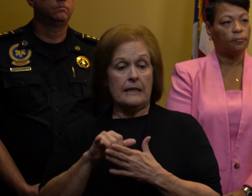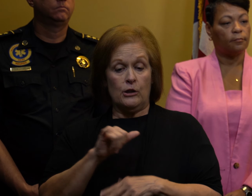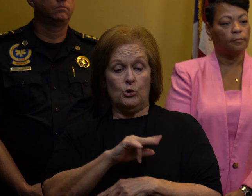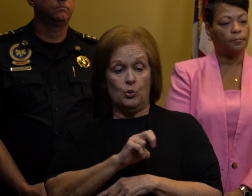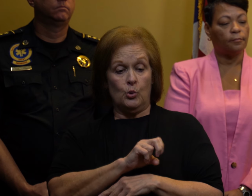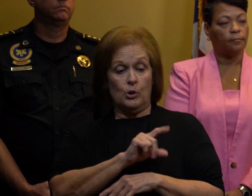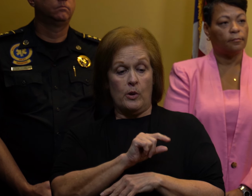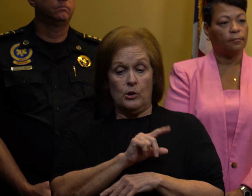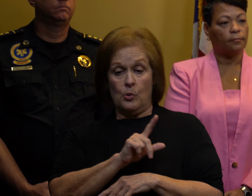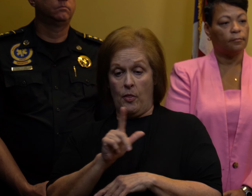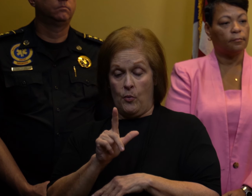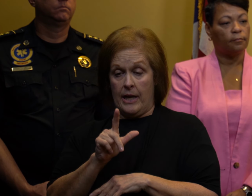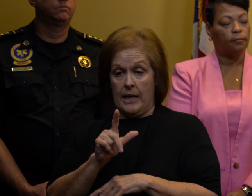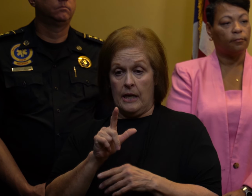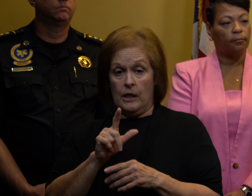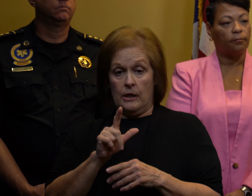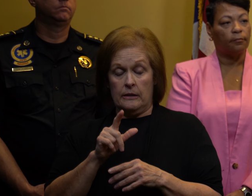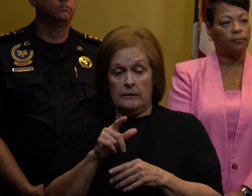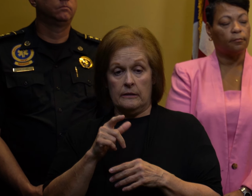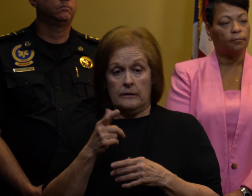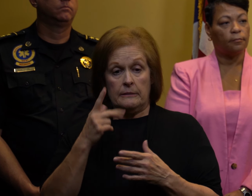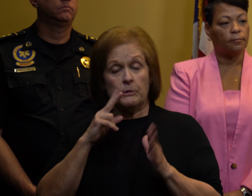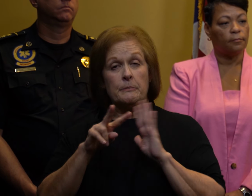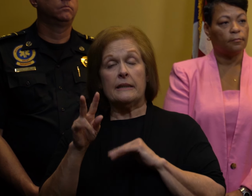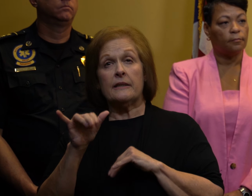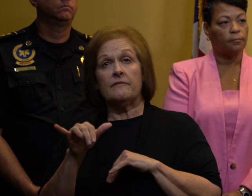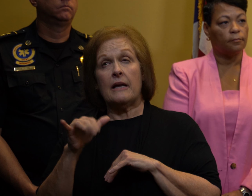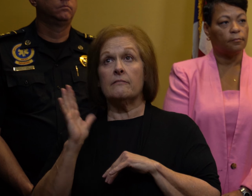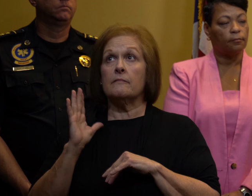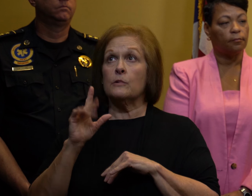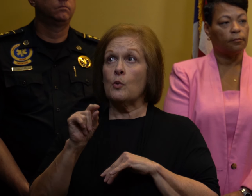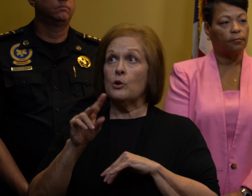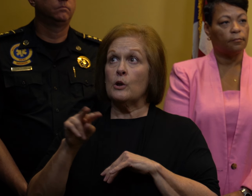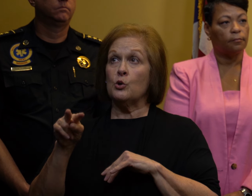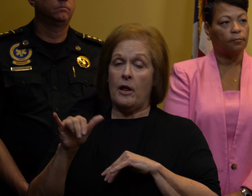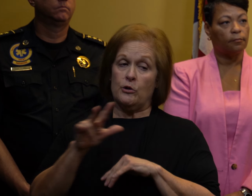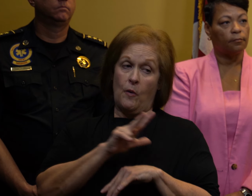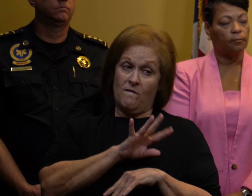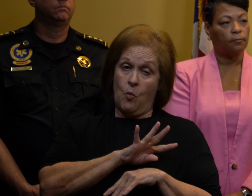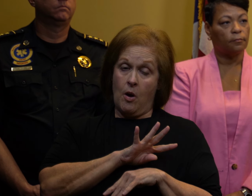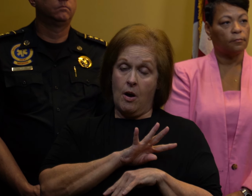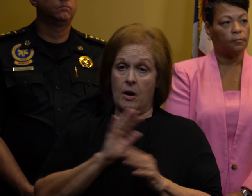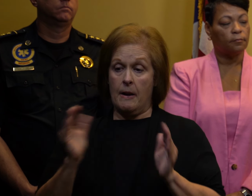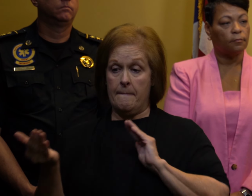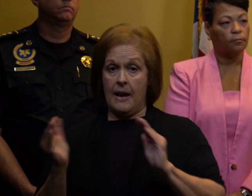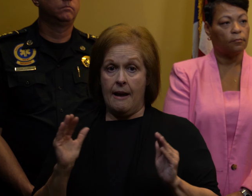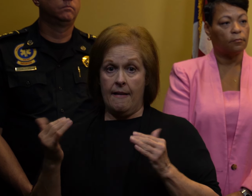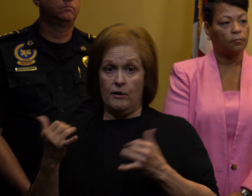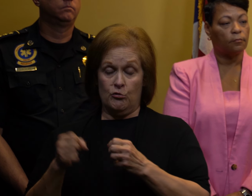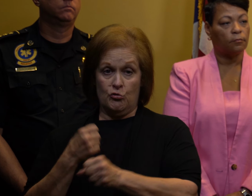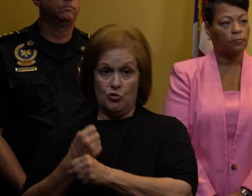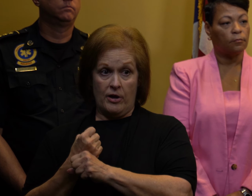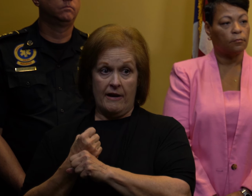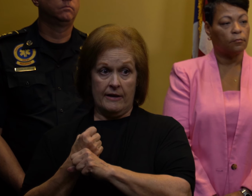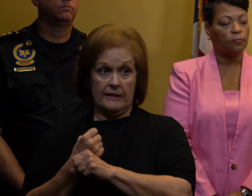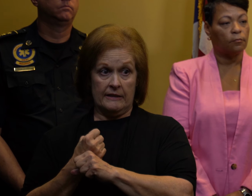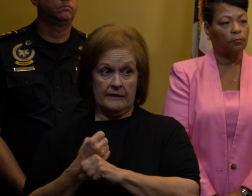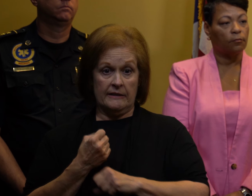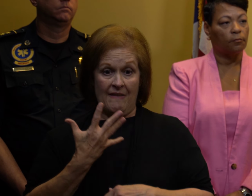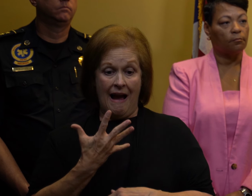of 2023. To give perspective, last year in 2022, there were 34 calls in June, with 5 identifying